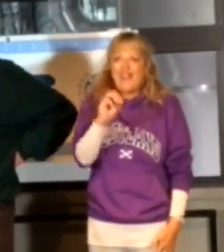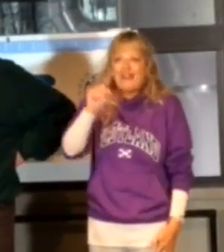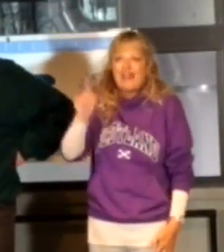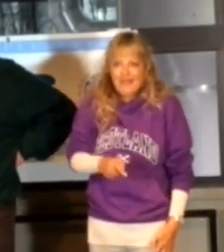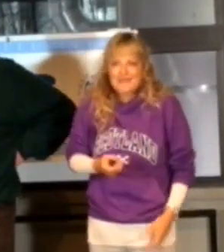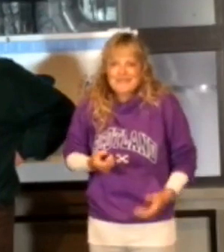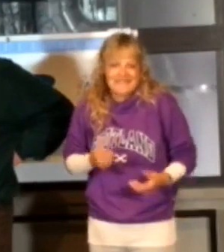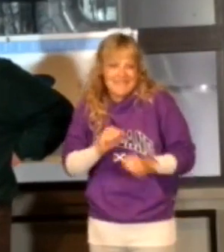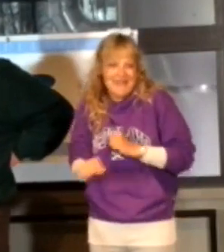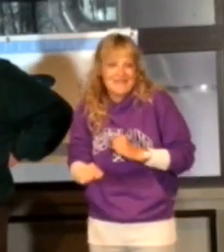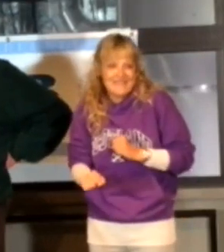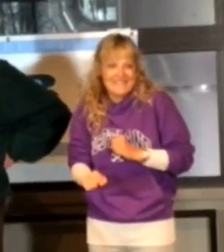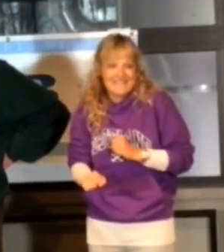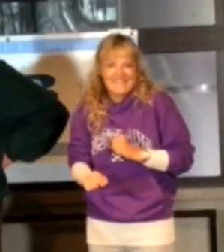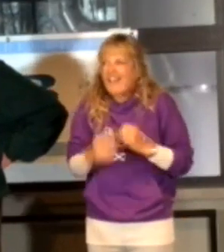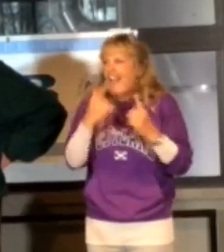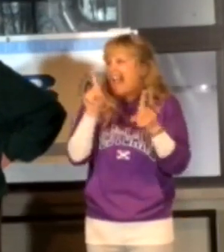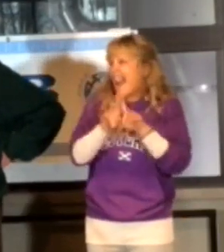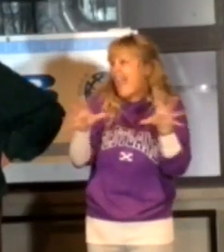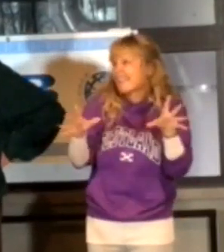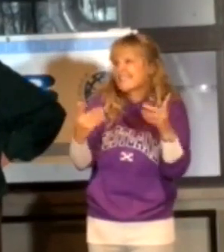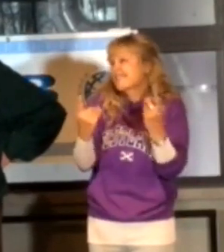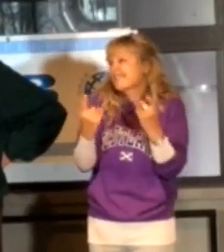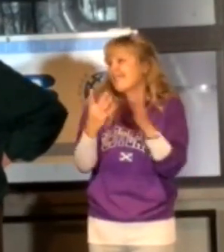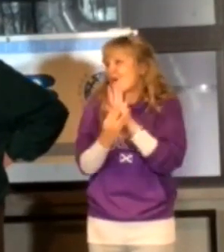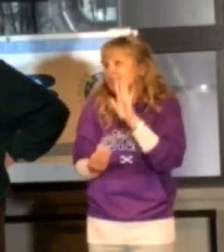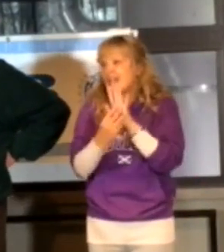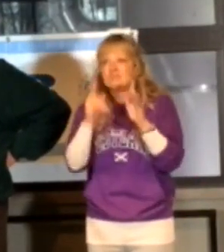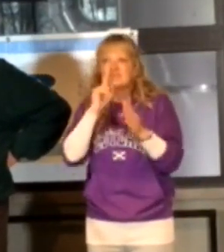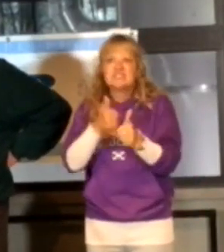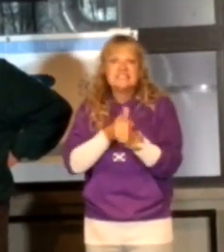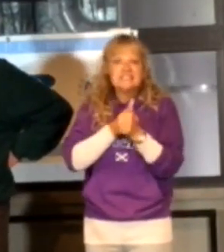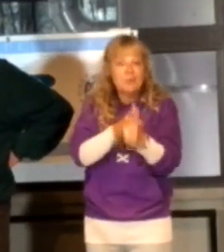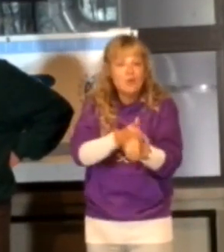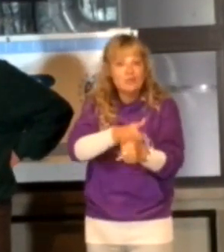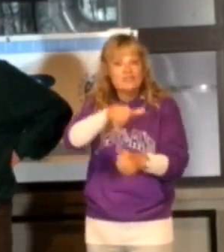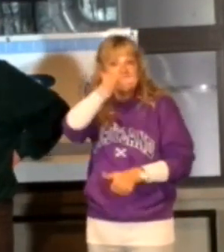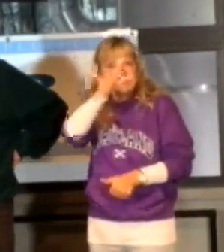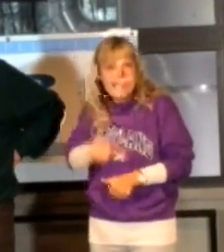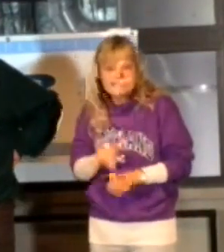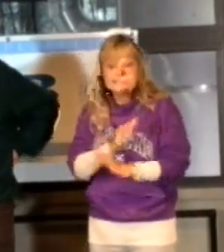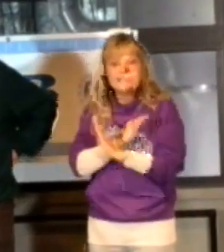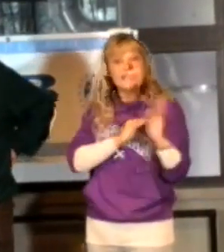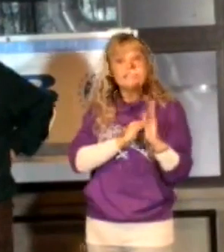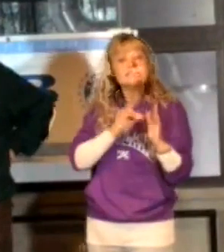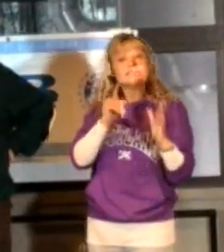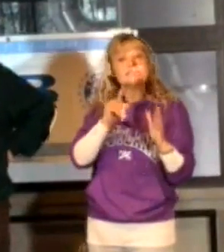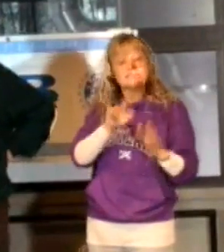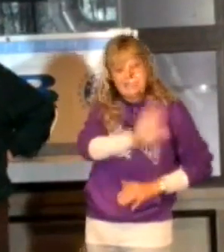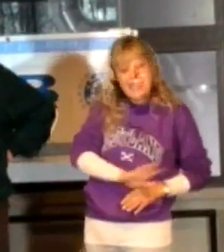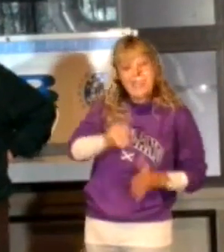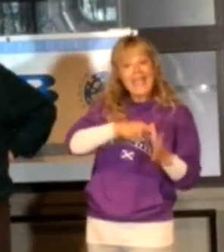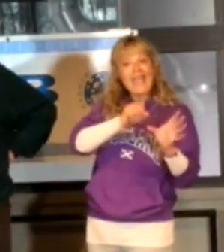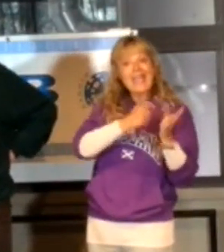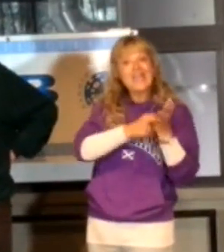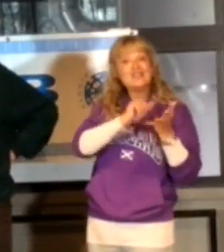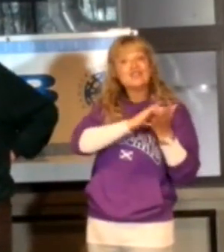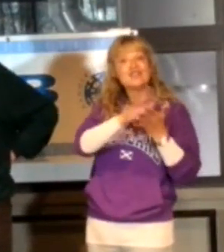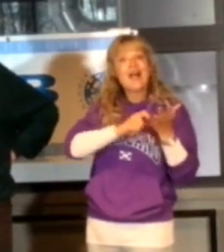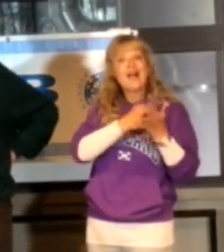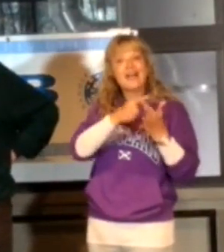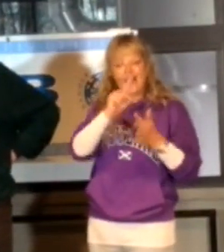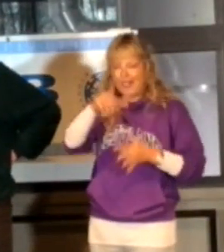£130,000. And the type of thing we've done, supported, yes, East Ayrshire, when they had the wonderful plan to sail